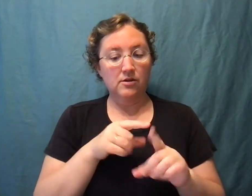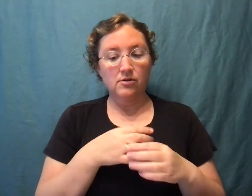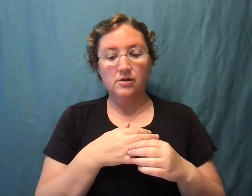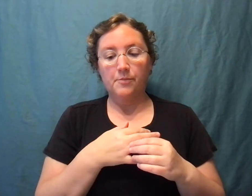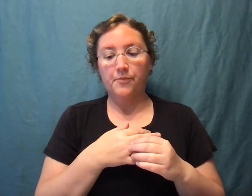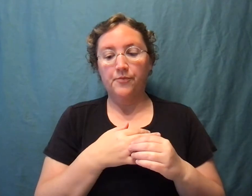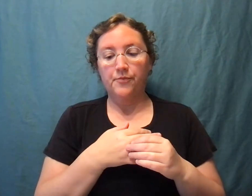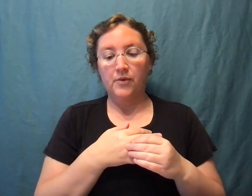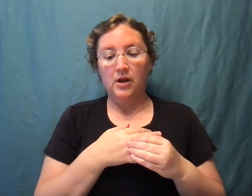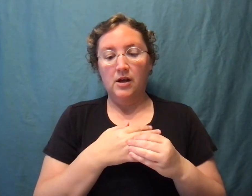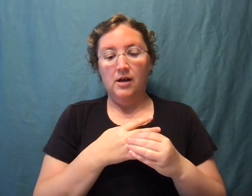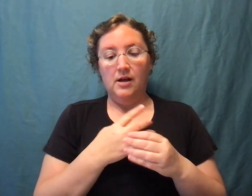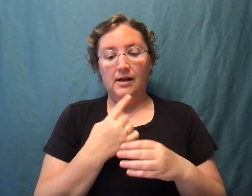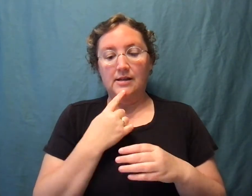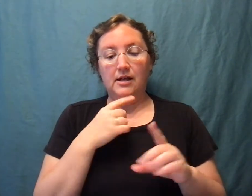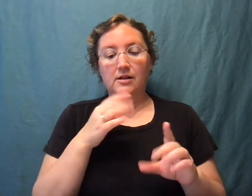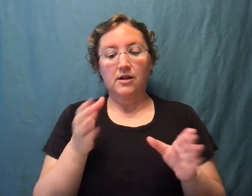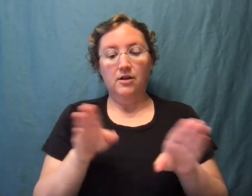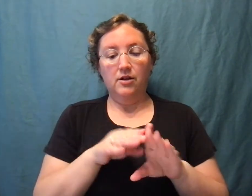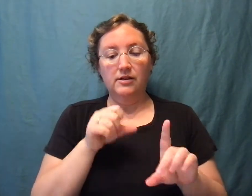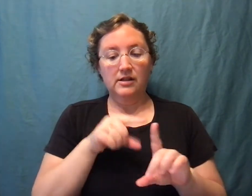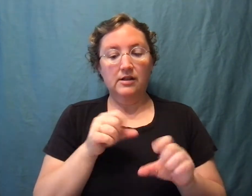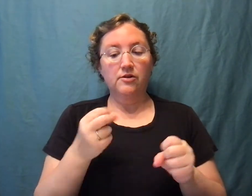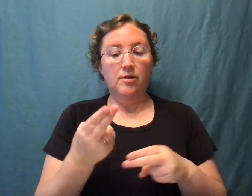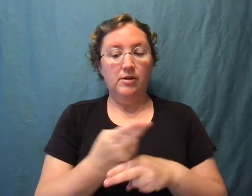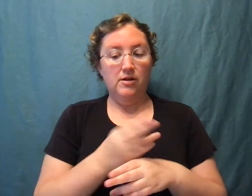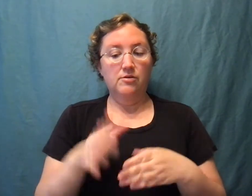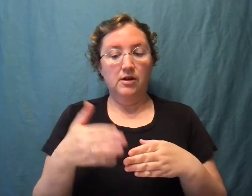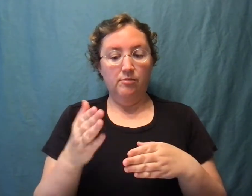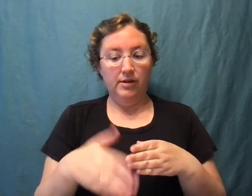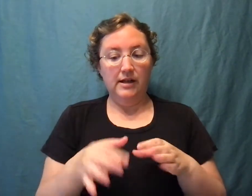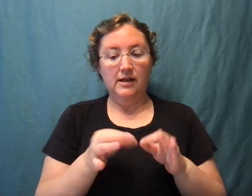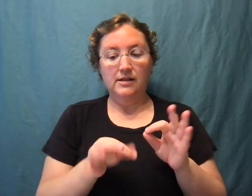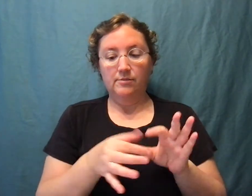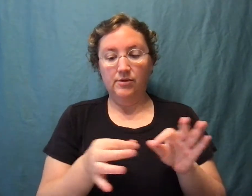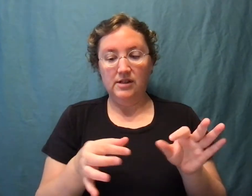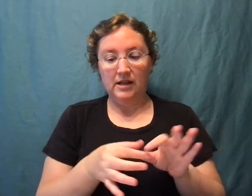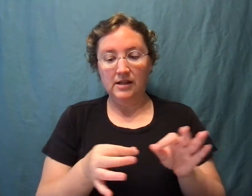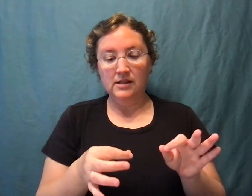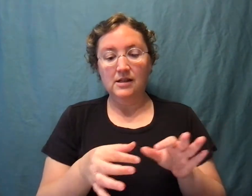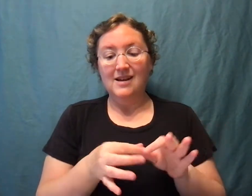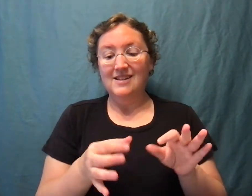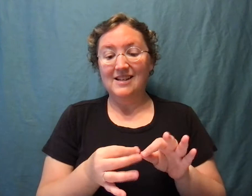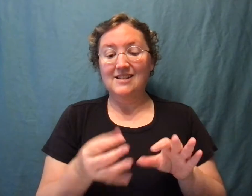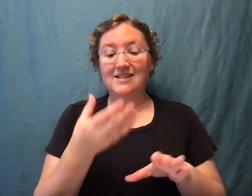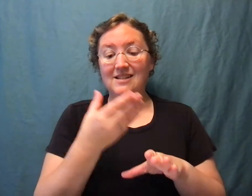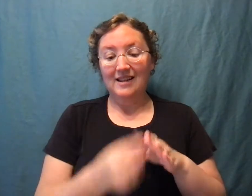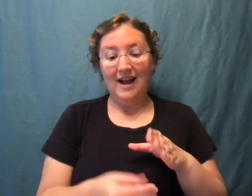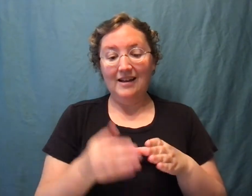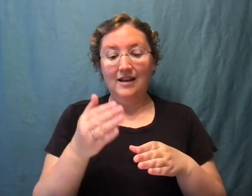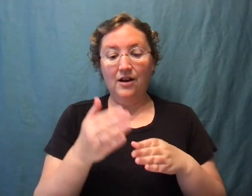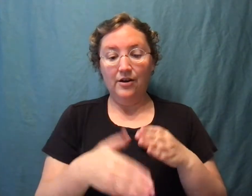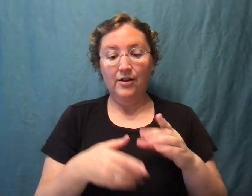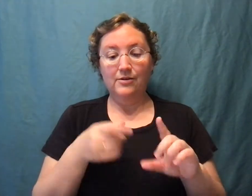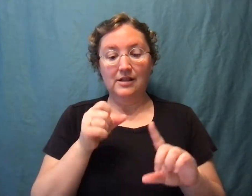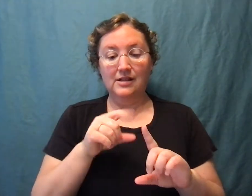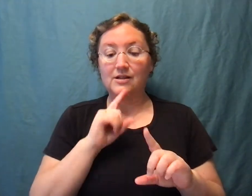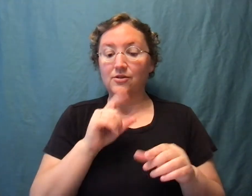signals. It says a closing signal can be used to complete a simple sentence. Sentences lacking closing signals